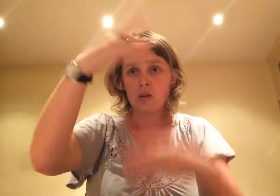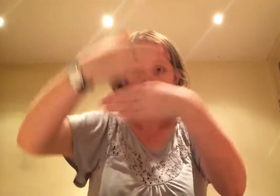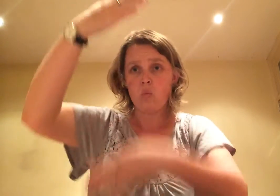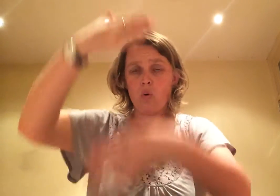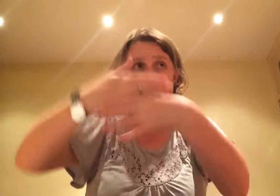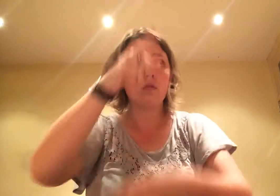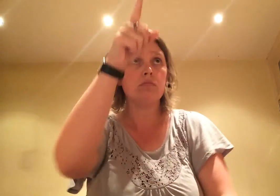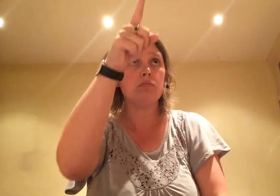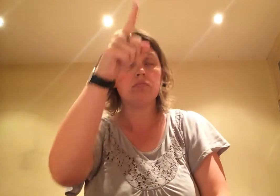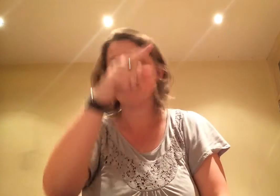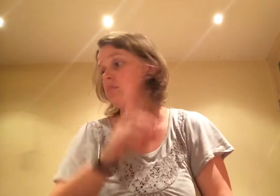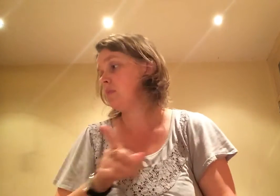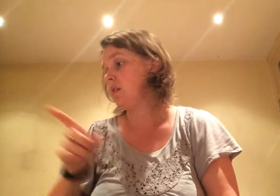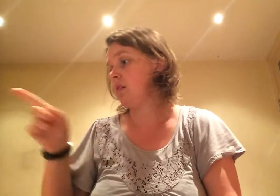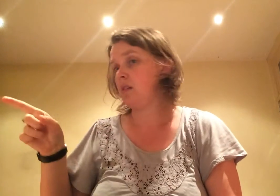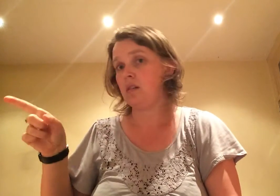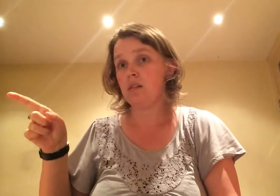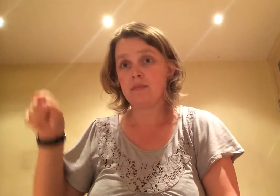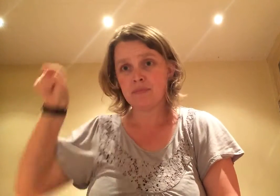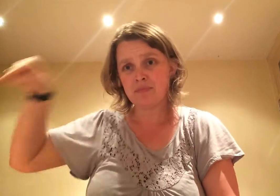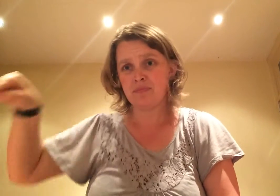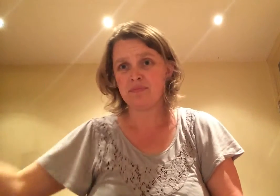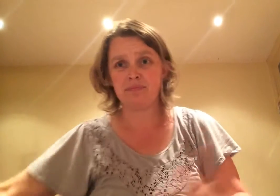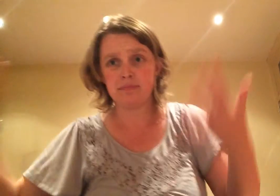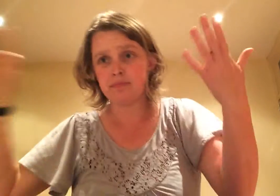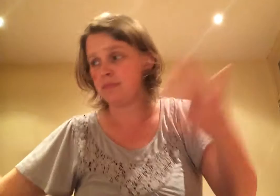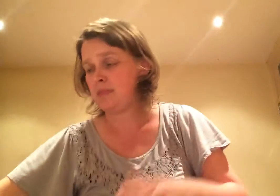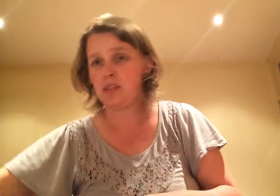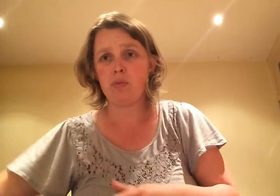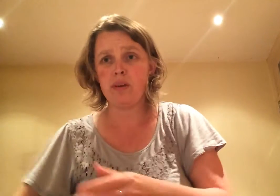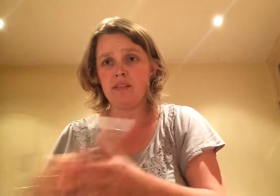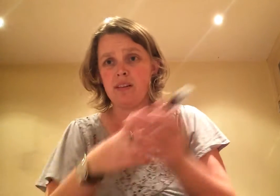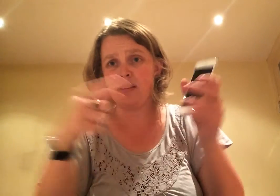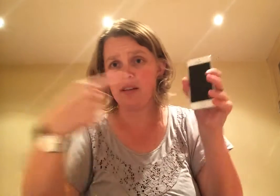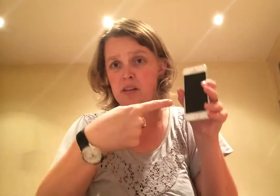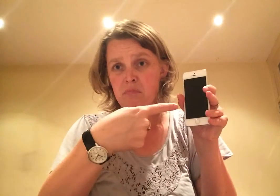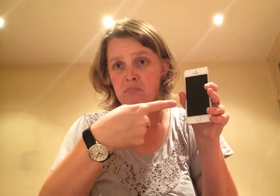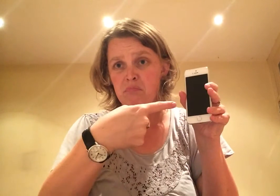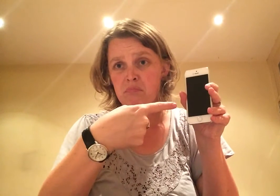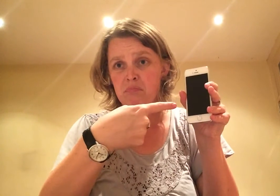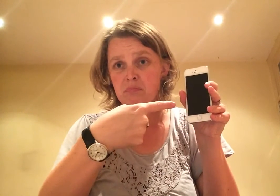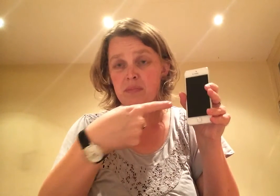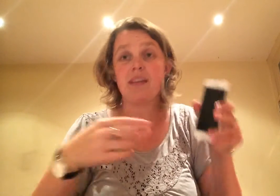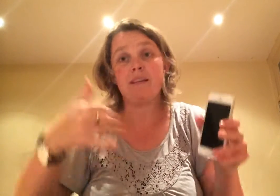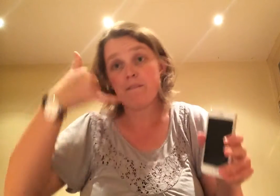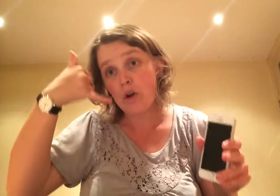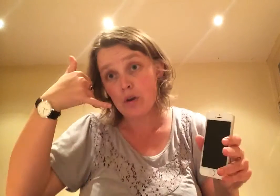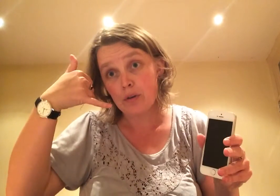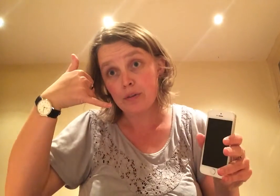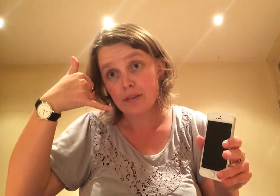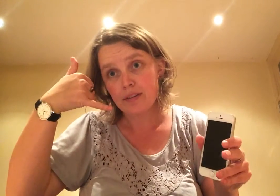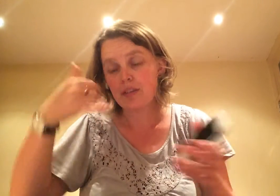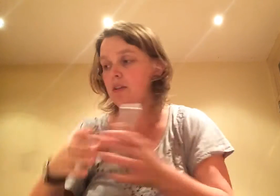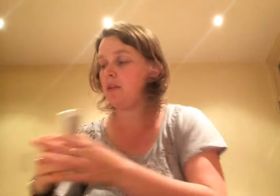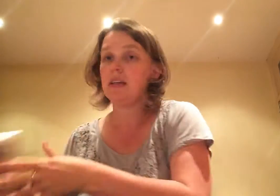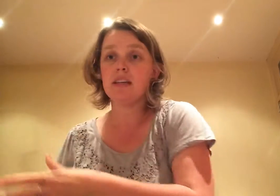Wall. You just point. bone, you know. So